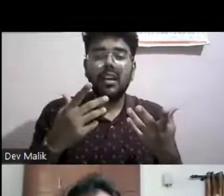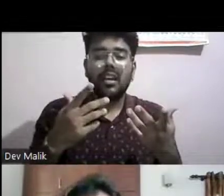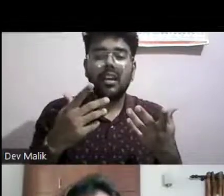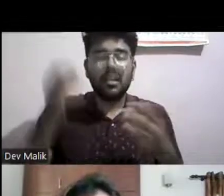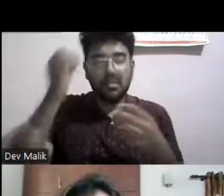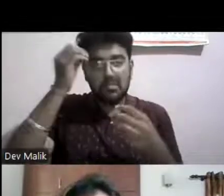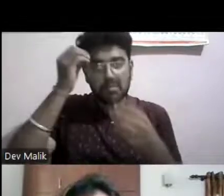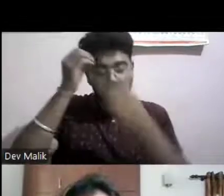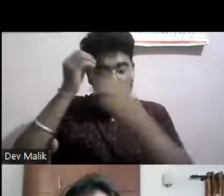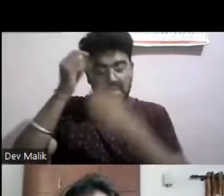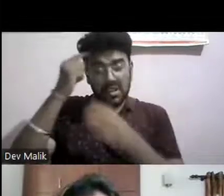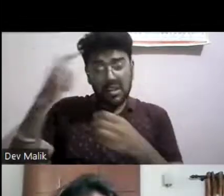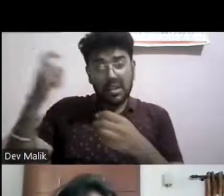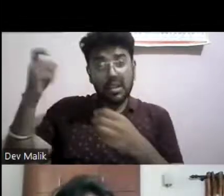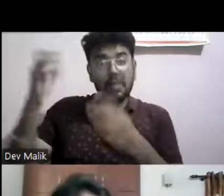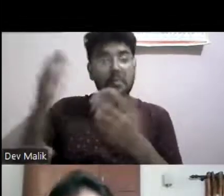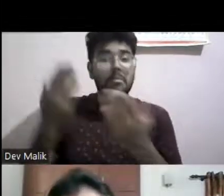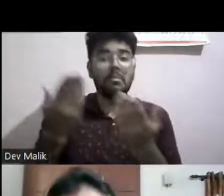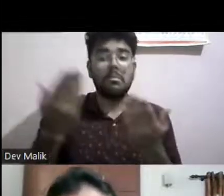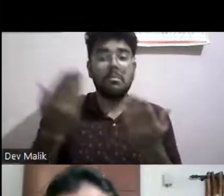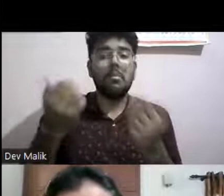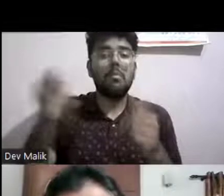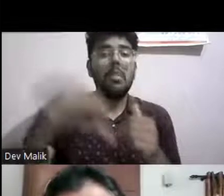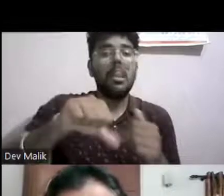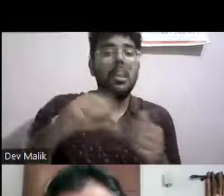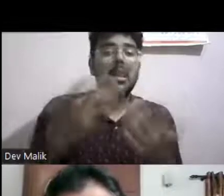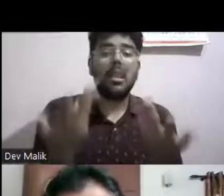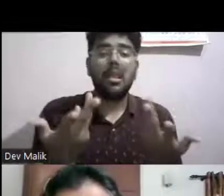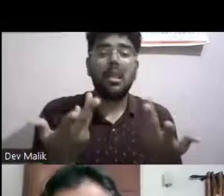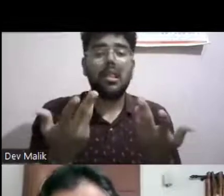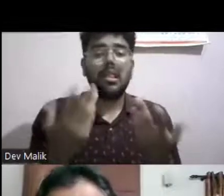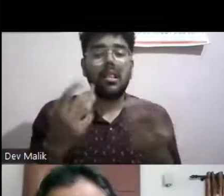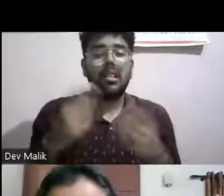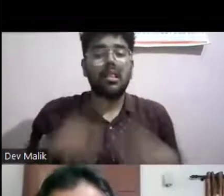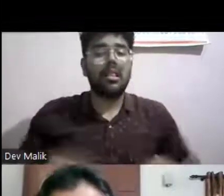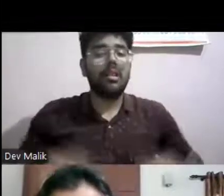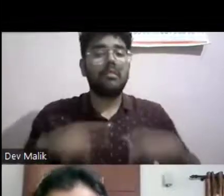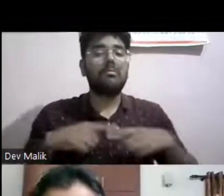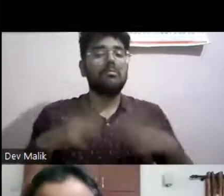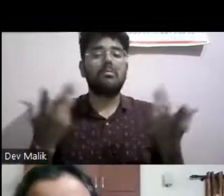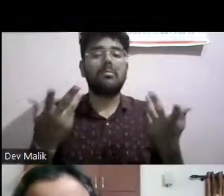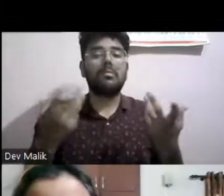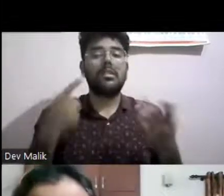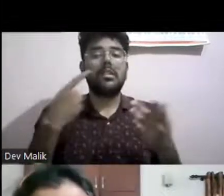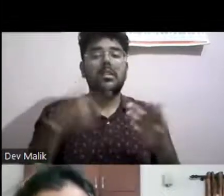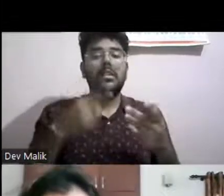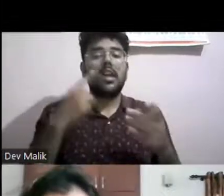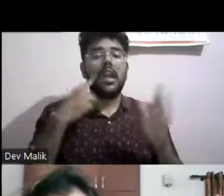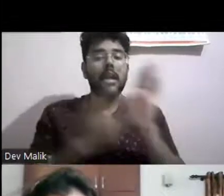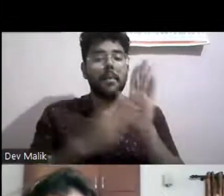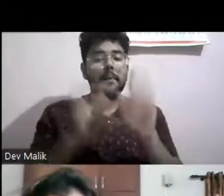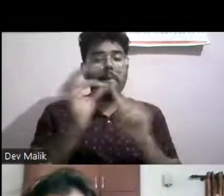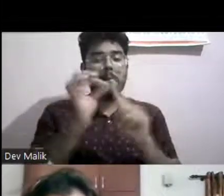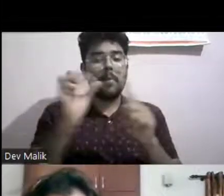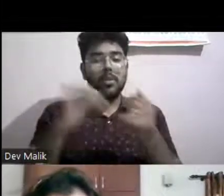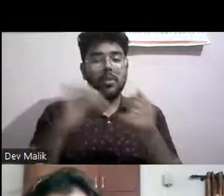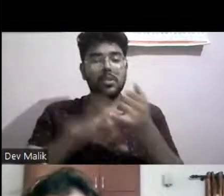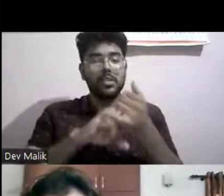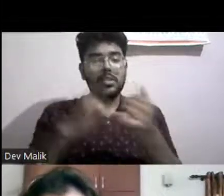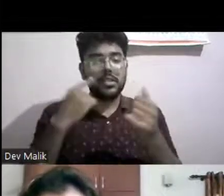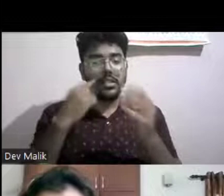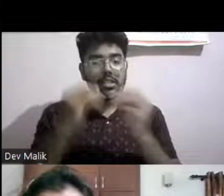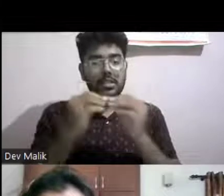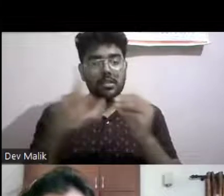dream? So the impossible dream here is she wants to listen to her parents talk.